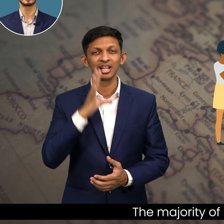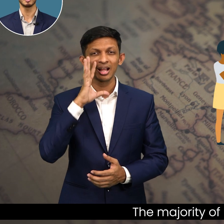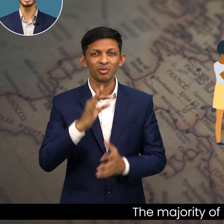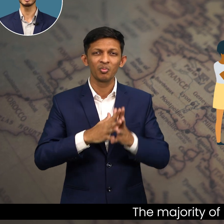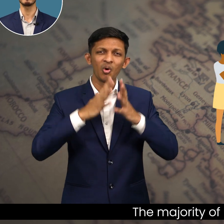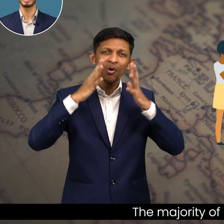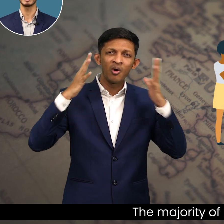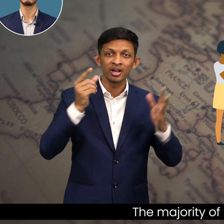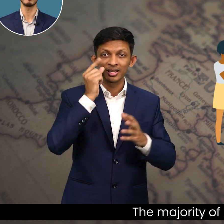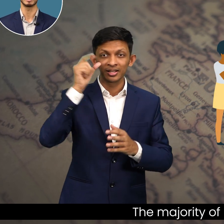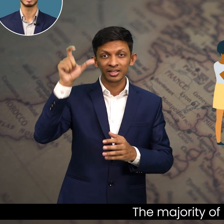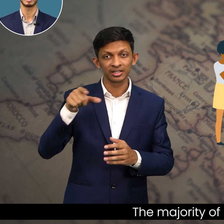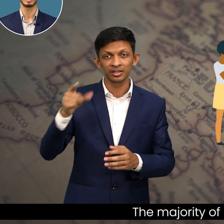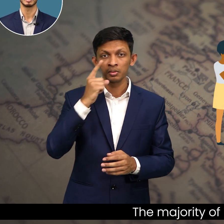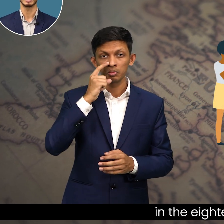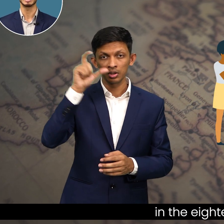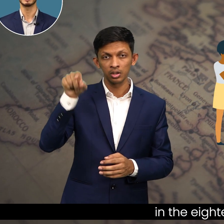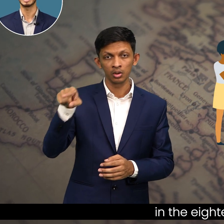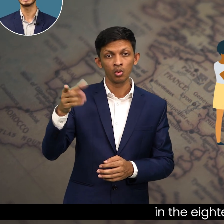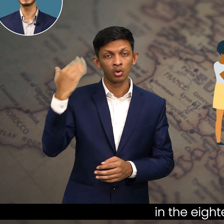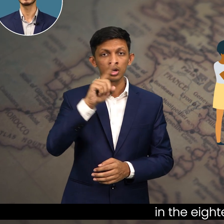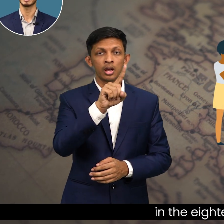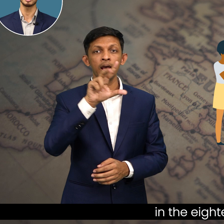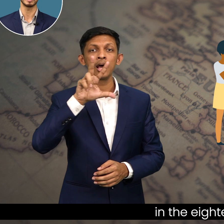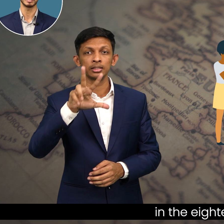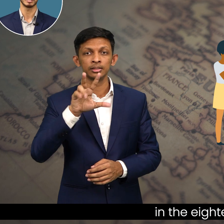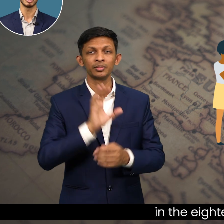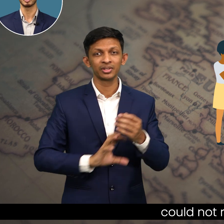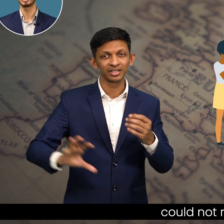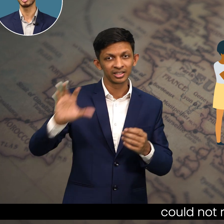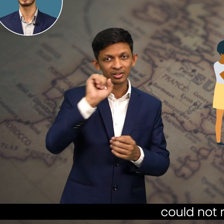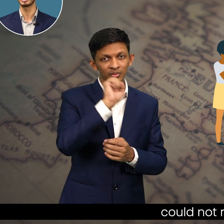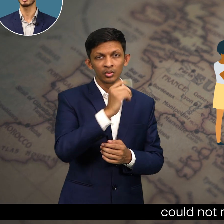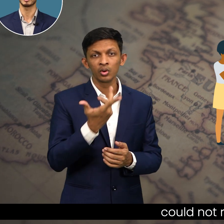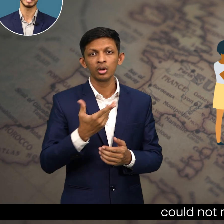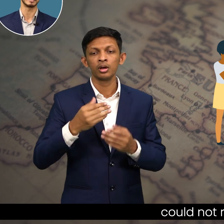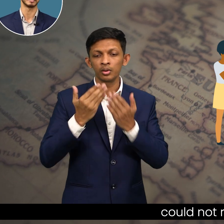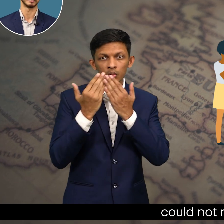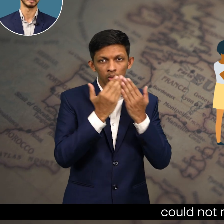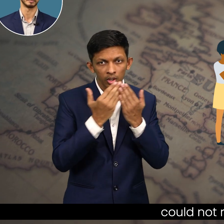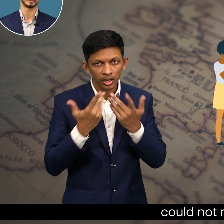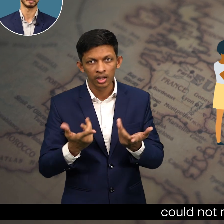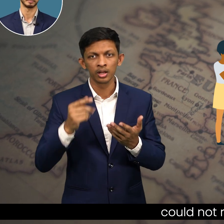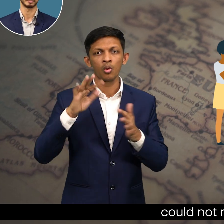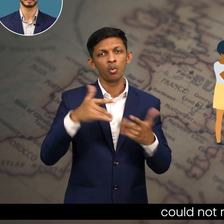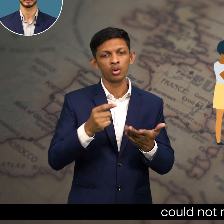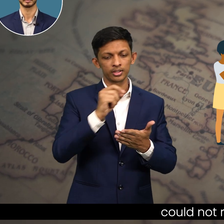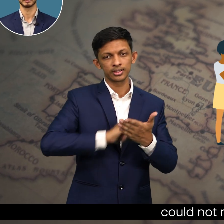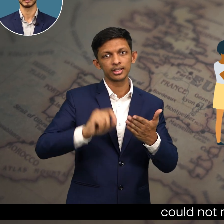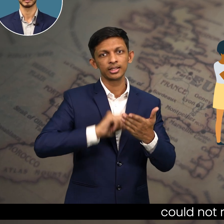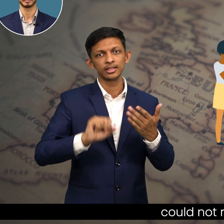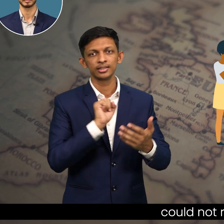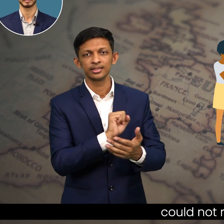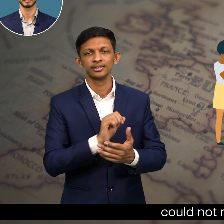The majority of men and women in the 18th century could not read or write.